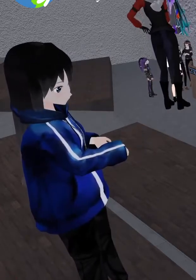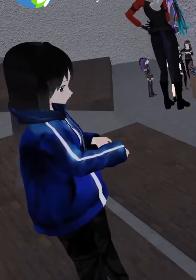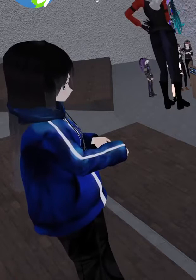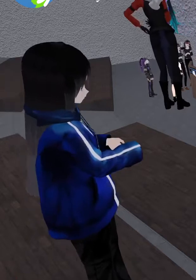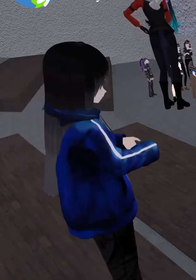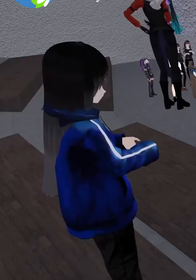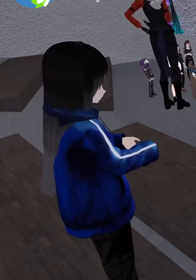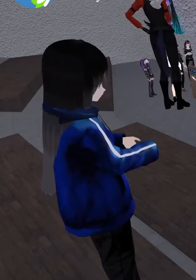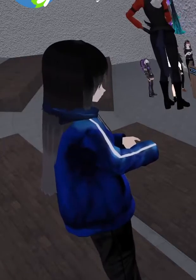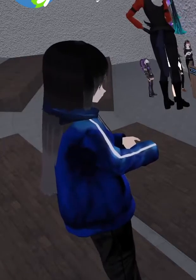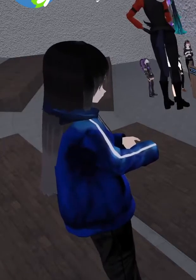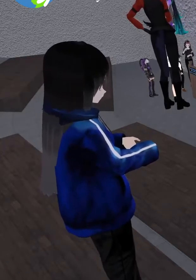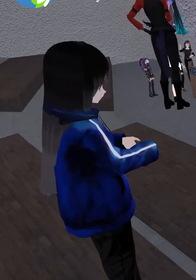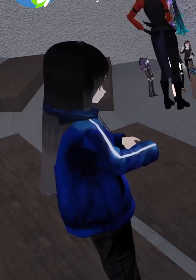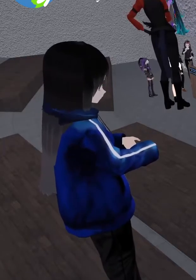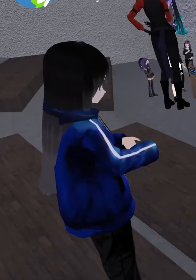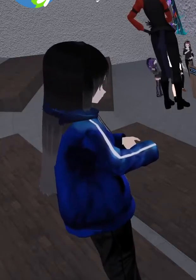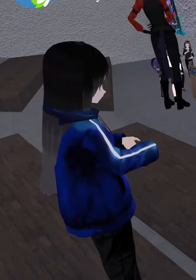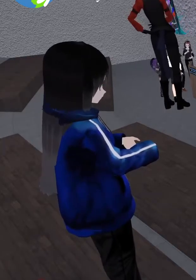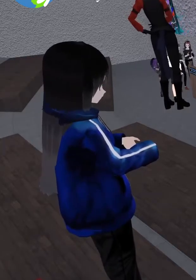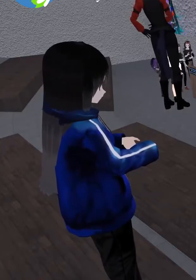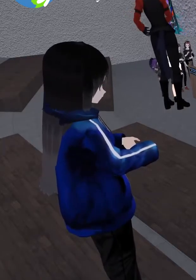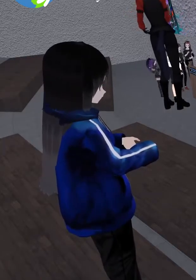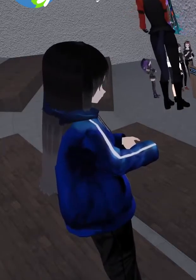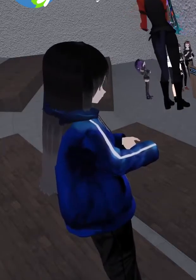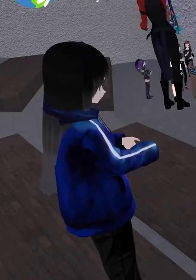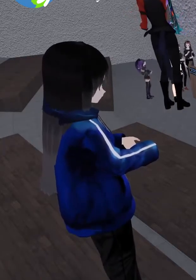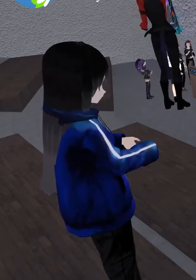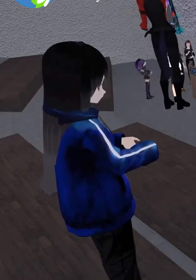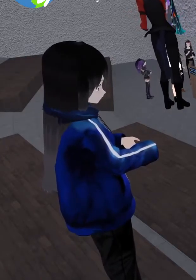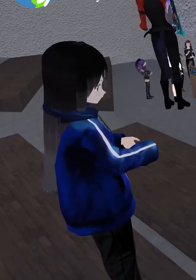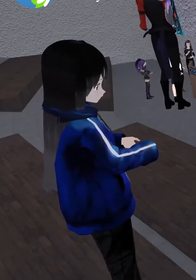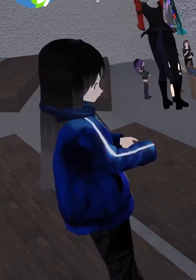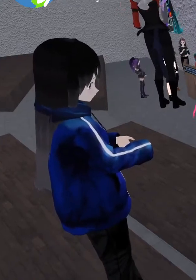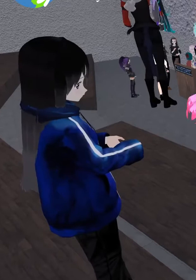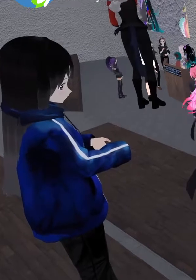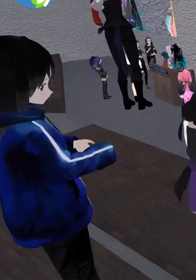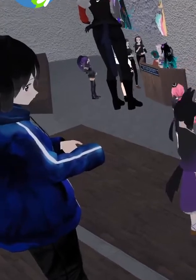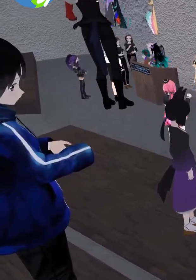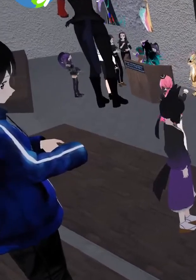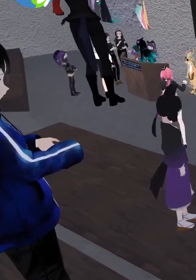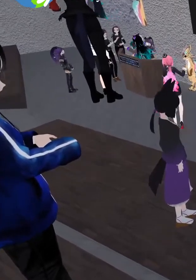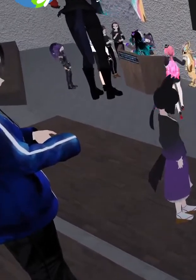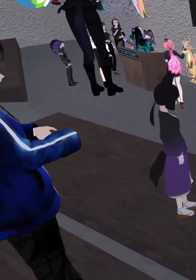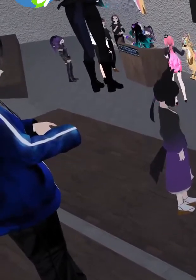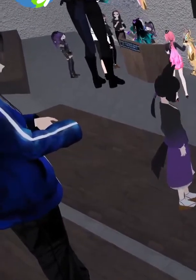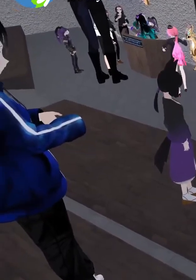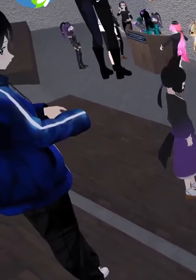sure you got everything down. Yeah, Figure can be it if you want. And then It looks like we've all figured it out. Yeah. then Everyone's you'll All like right. slowly Yeah, come break, in, break. and that's where we'll Have get a to the